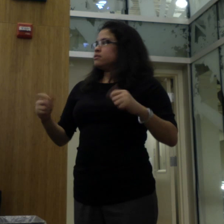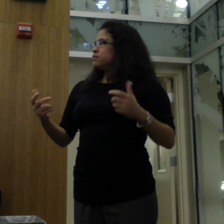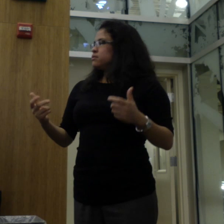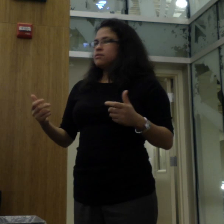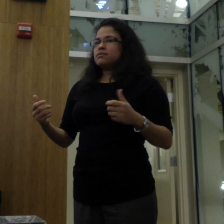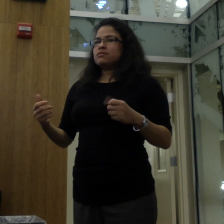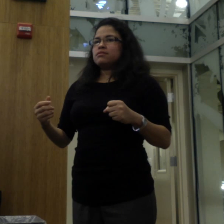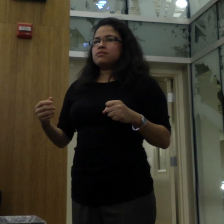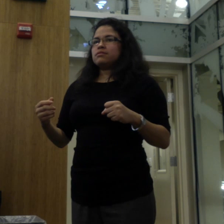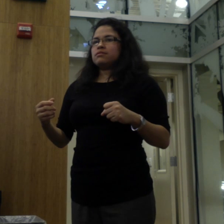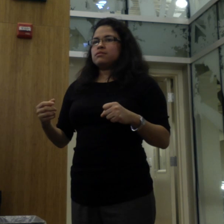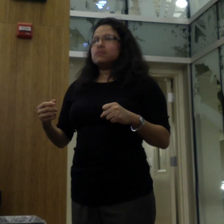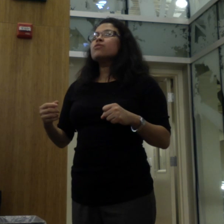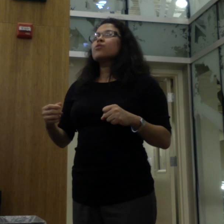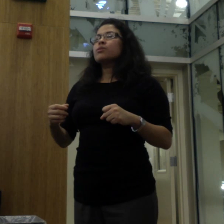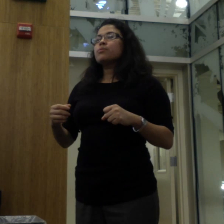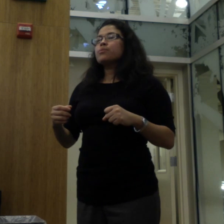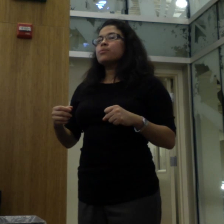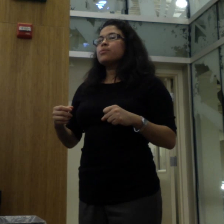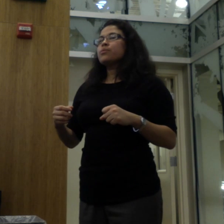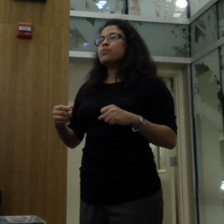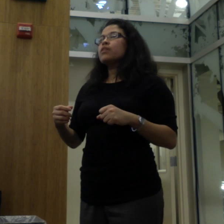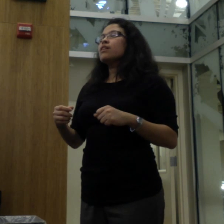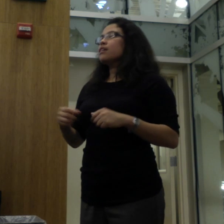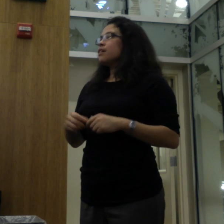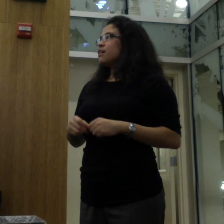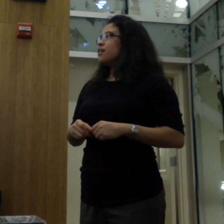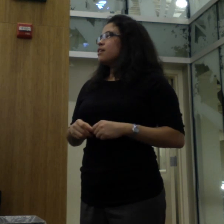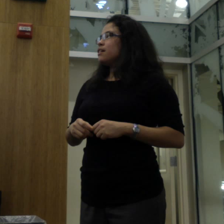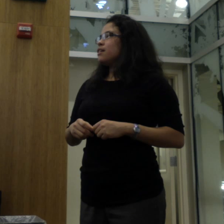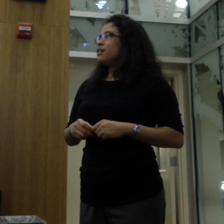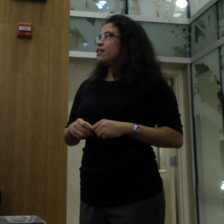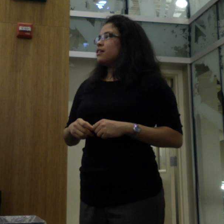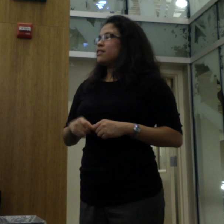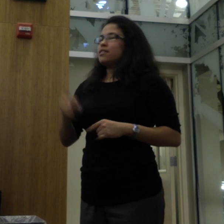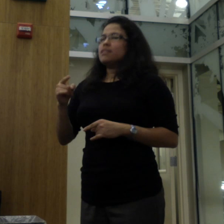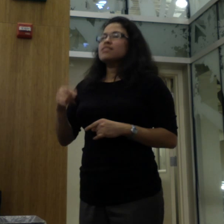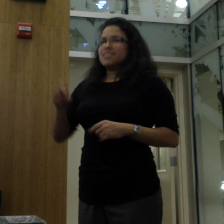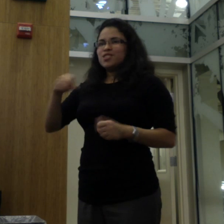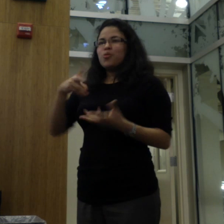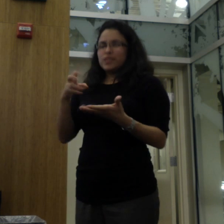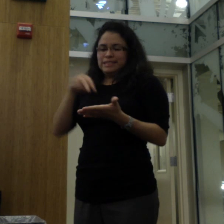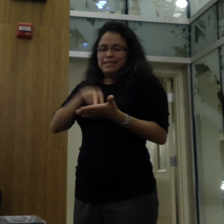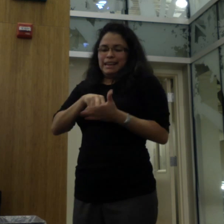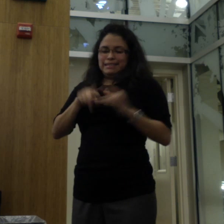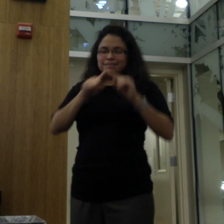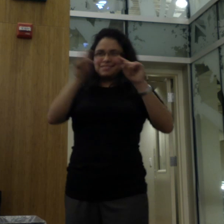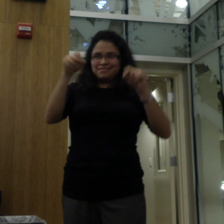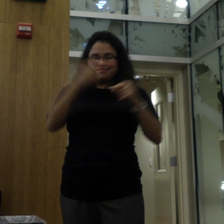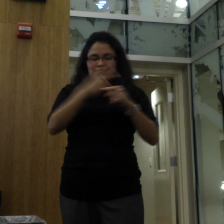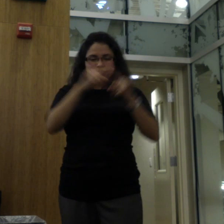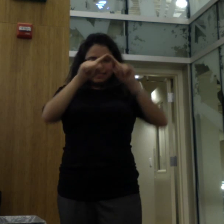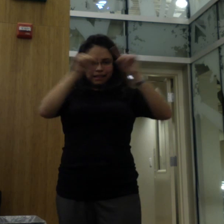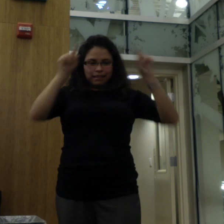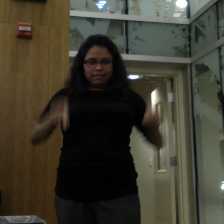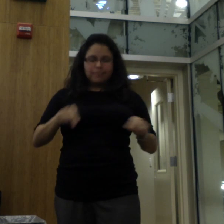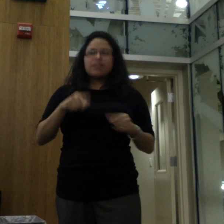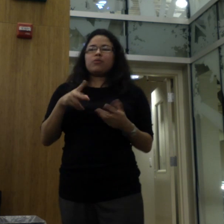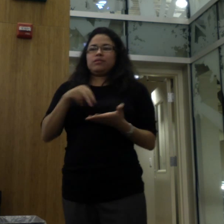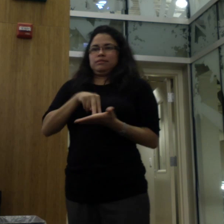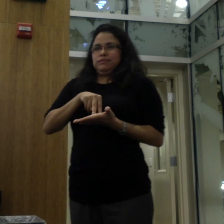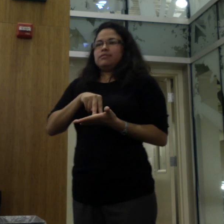in a door jamb. Okay? I remember when I was living on the West Coast, I lived in Oregon for quite a